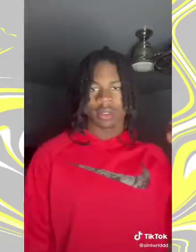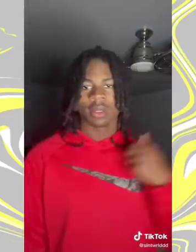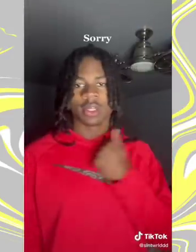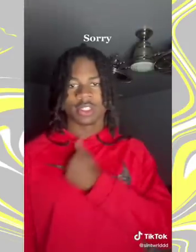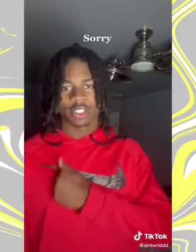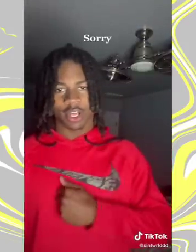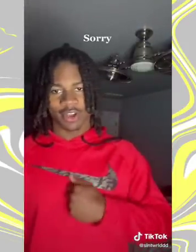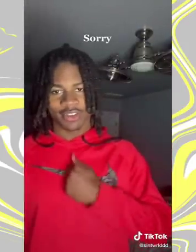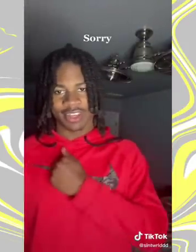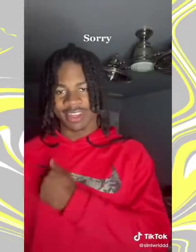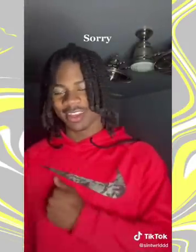Sorry.